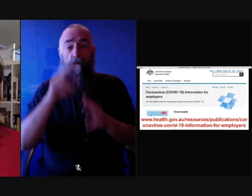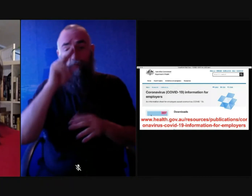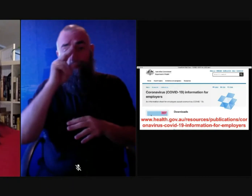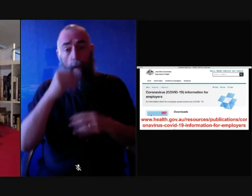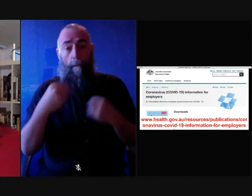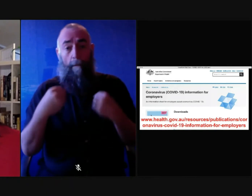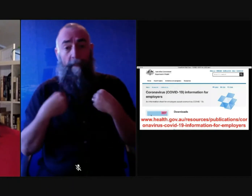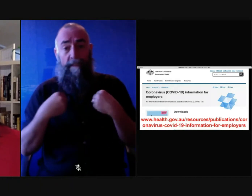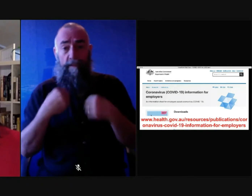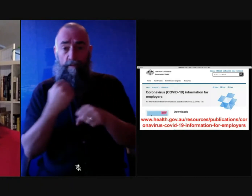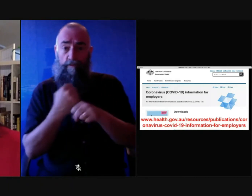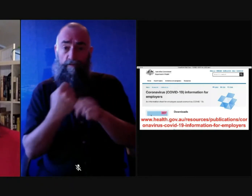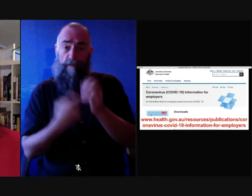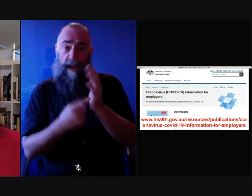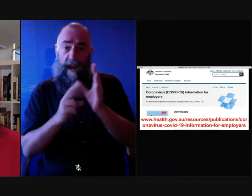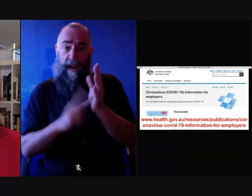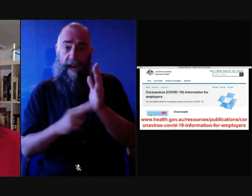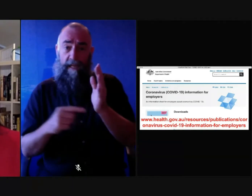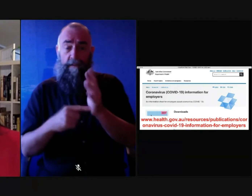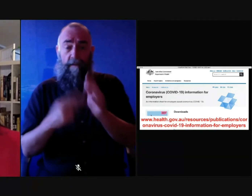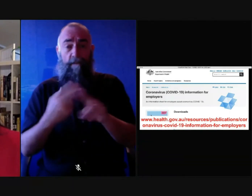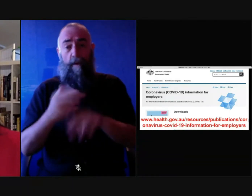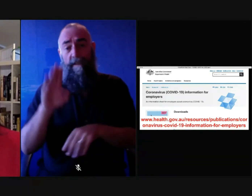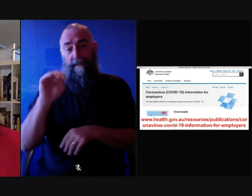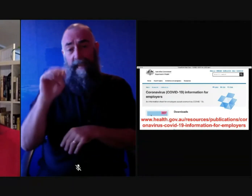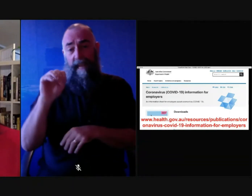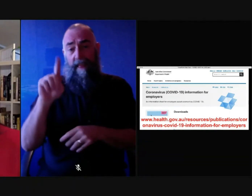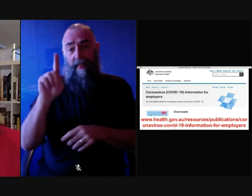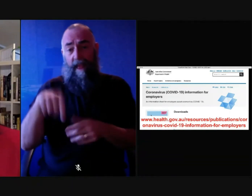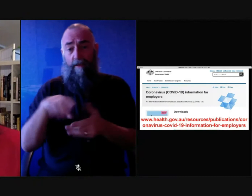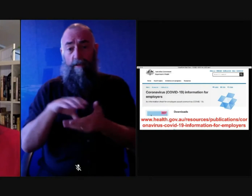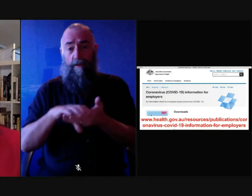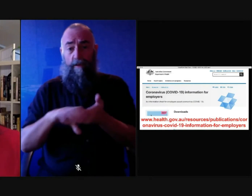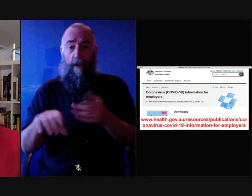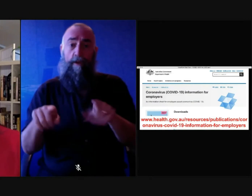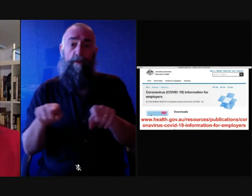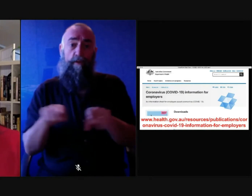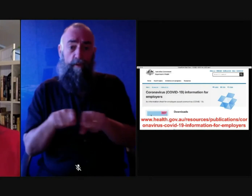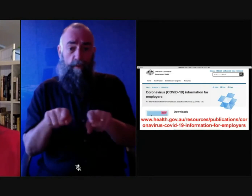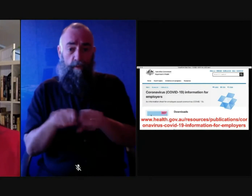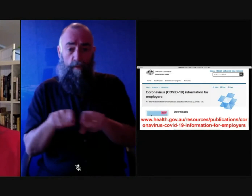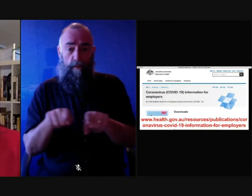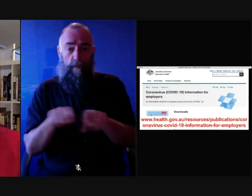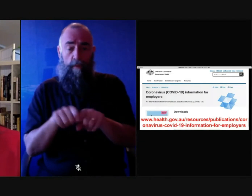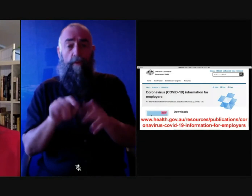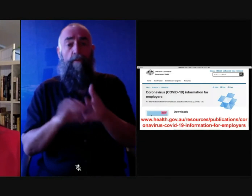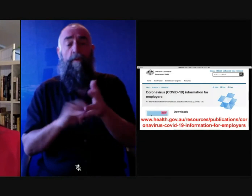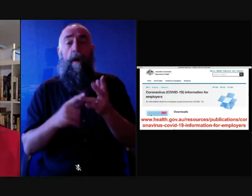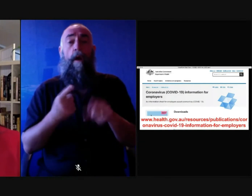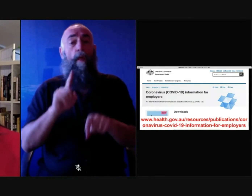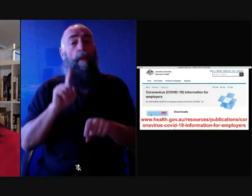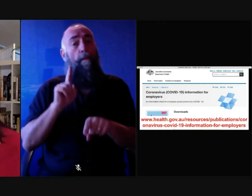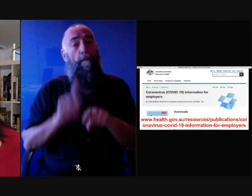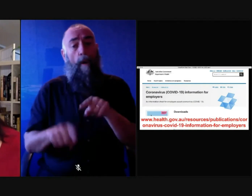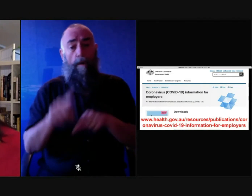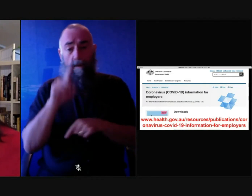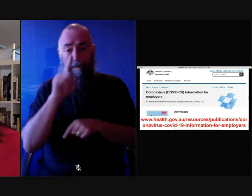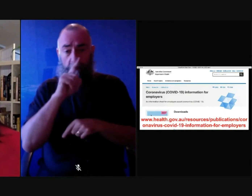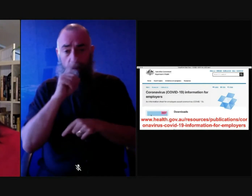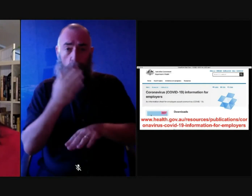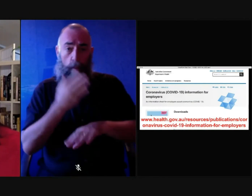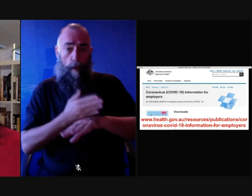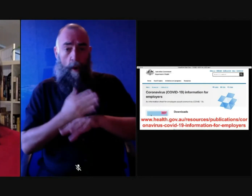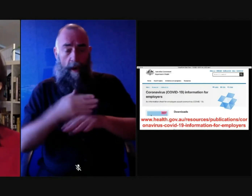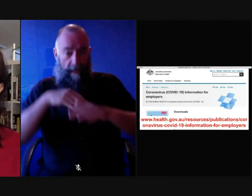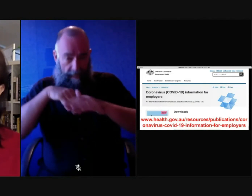well. Plus, there are a range of other funds out there. But I know that the majority of people working in the screen industry